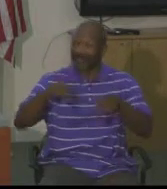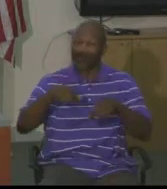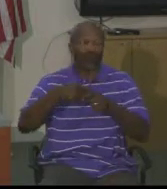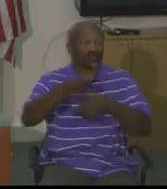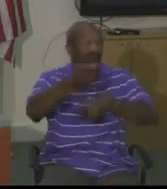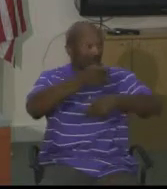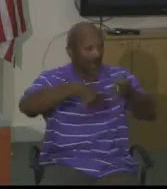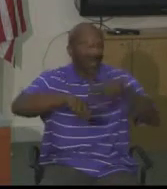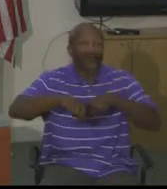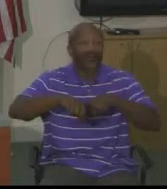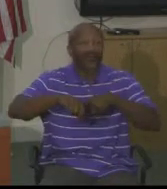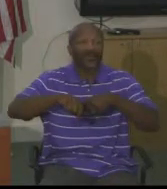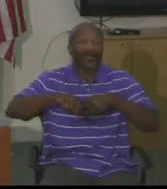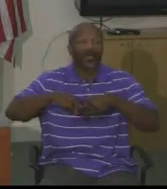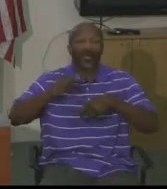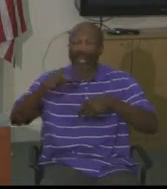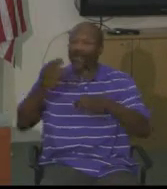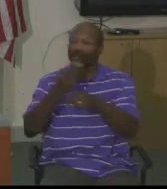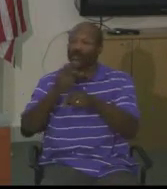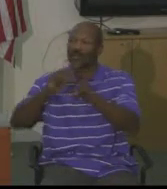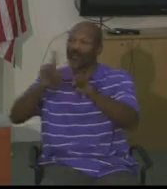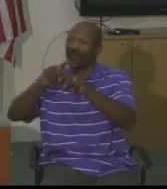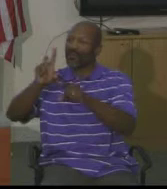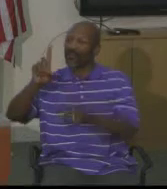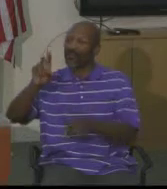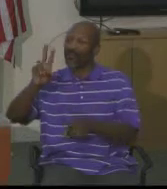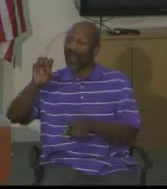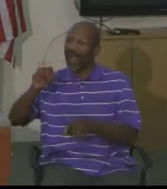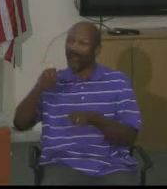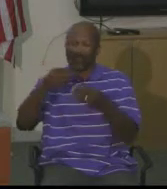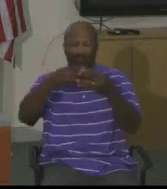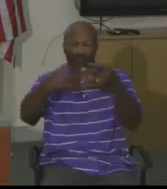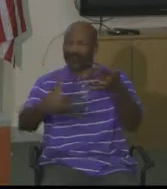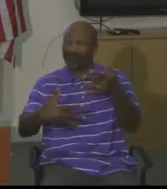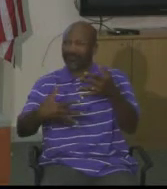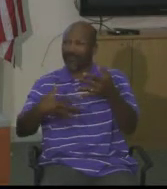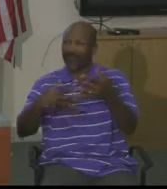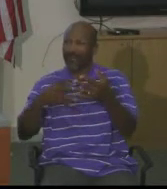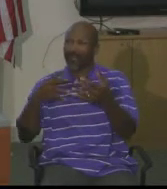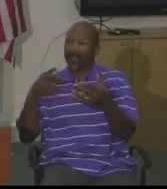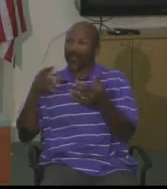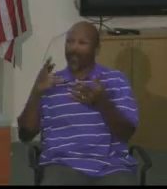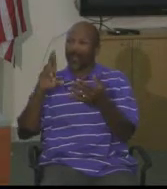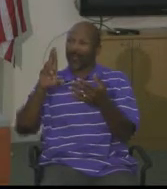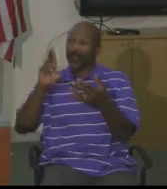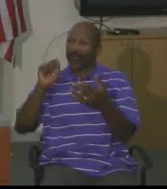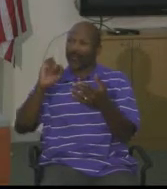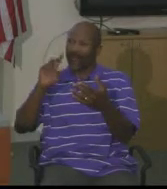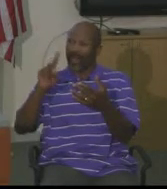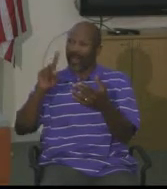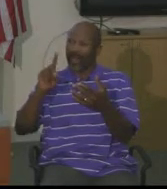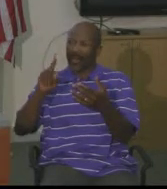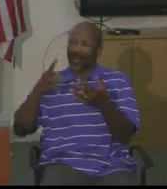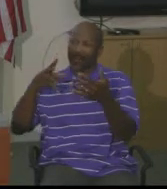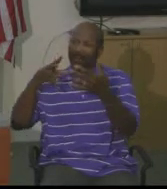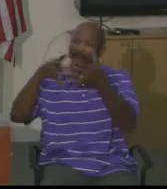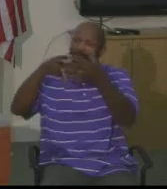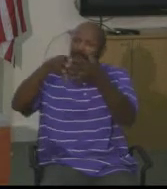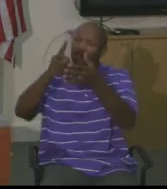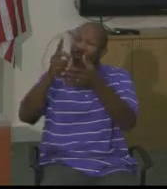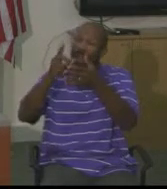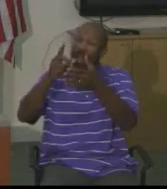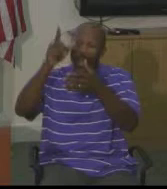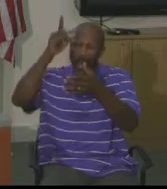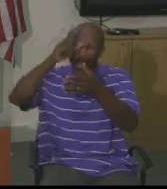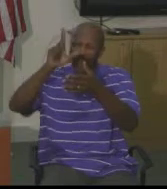which allows you to take multiple drives and combine them together to make one logical